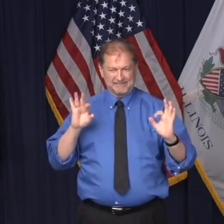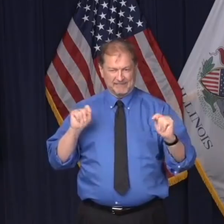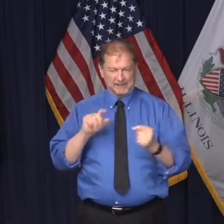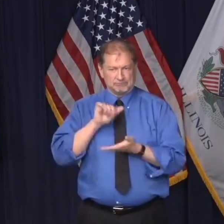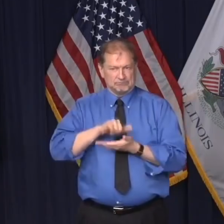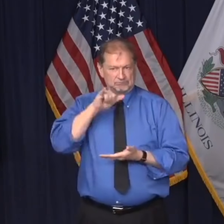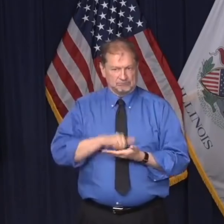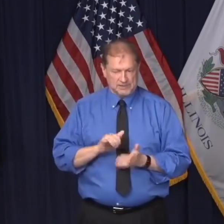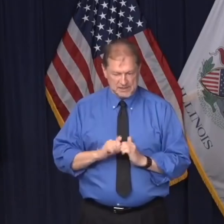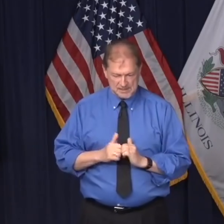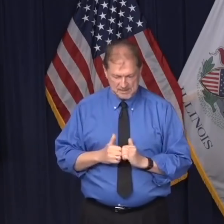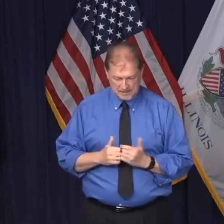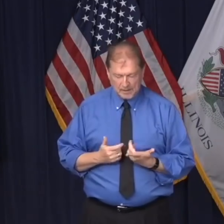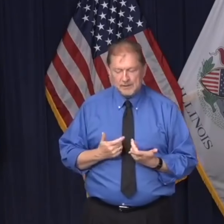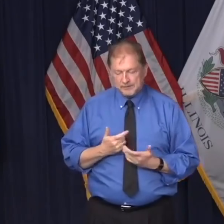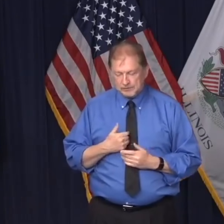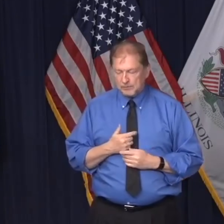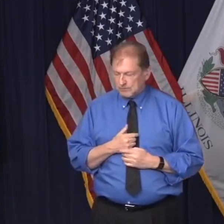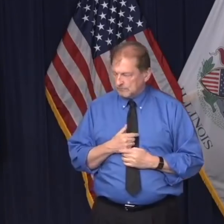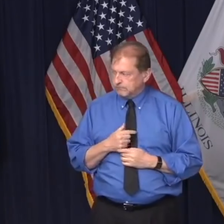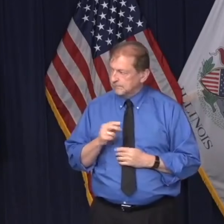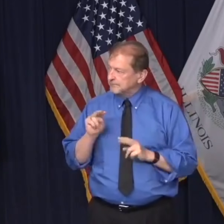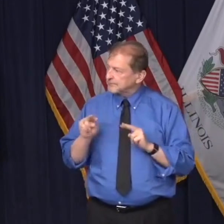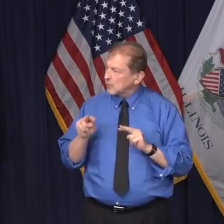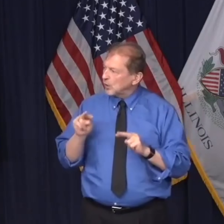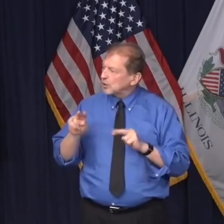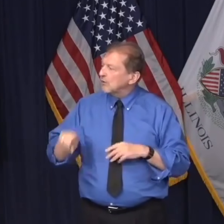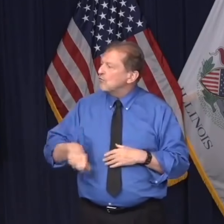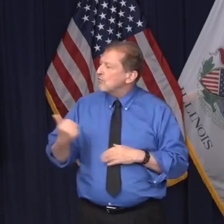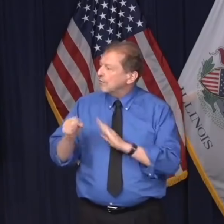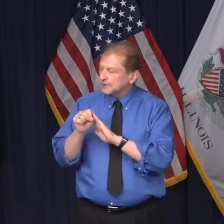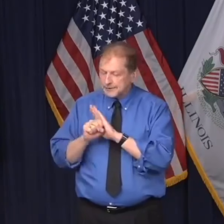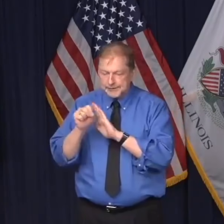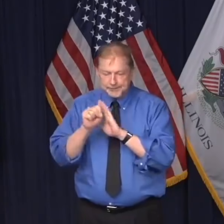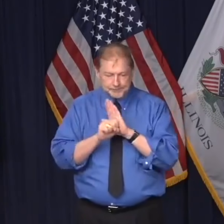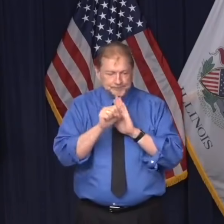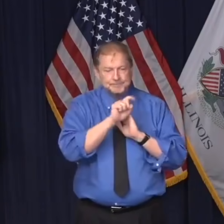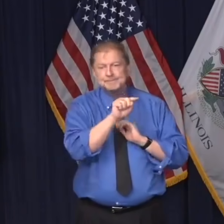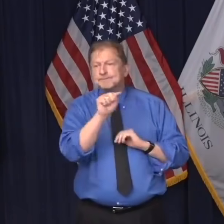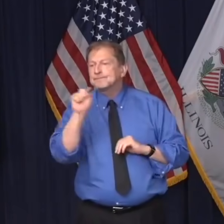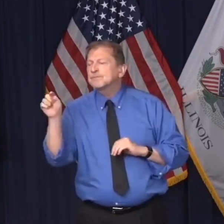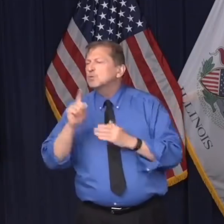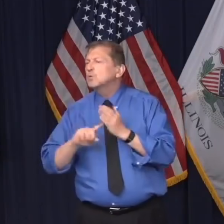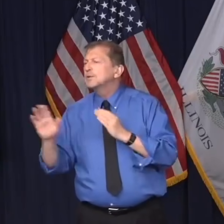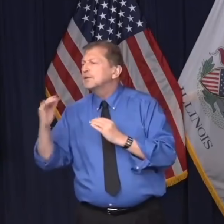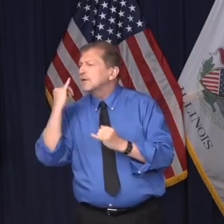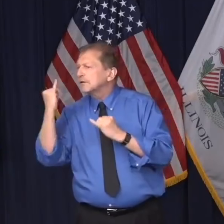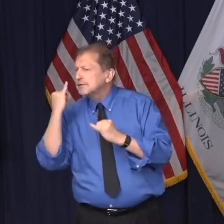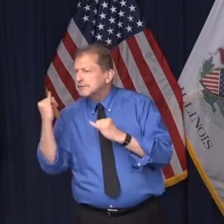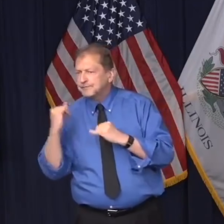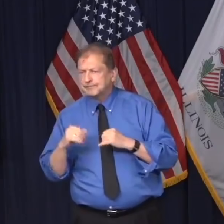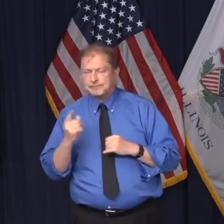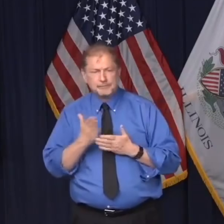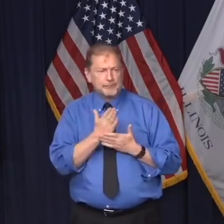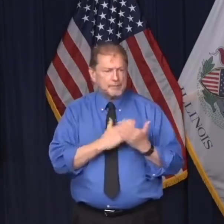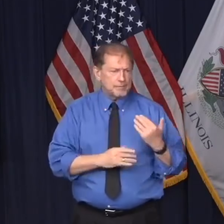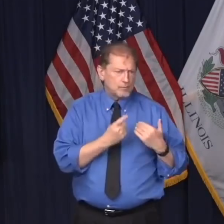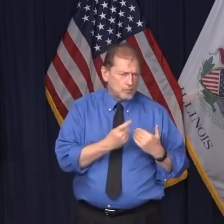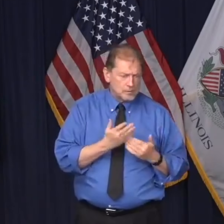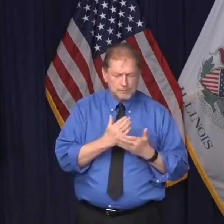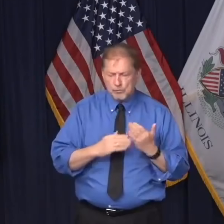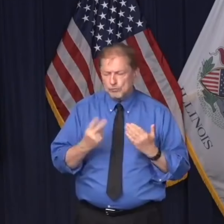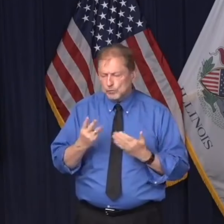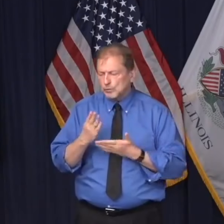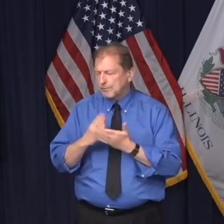we're looking at we've seen other states doing, thinking about this and where they put it in their phases of